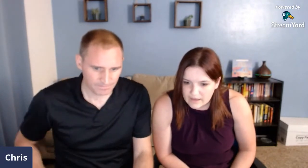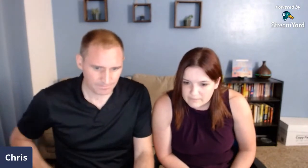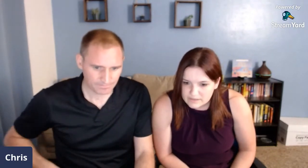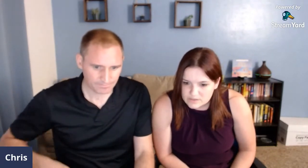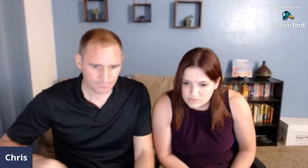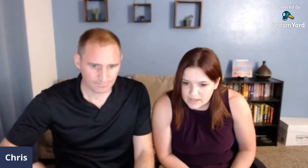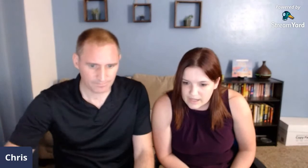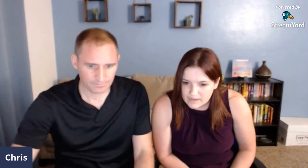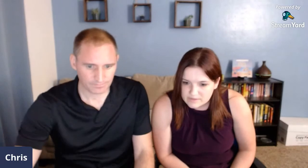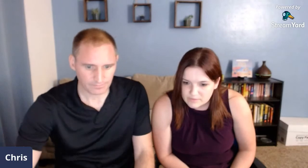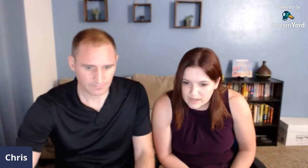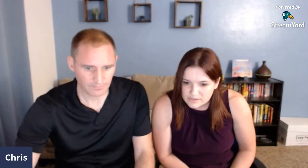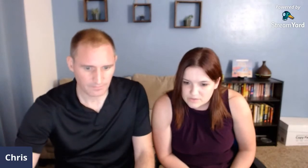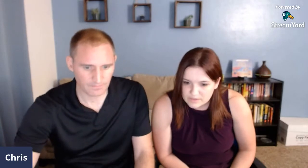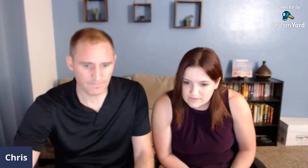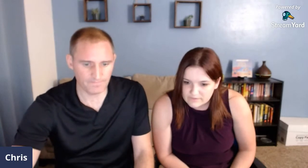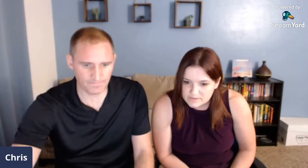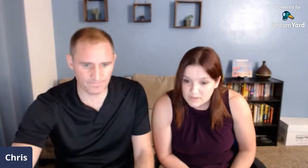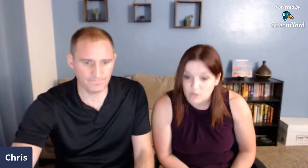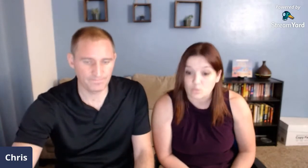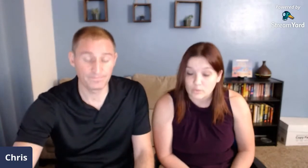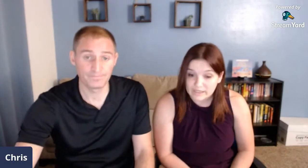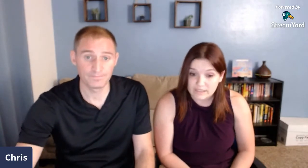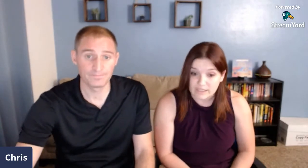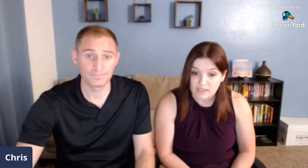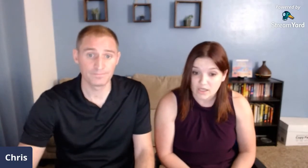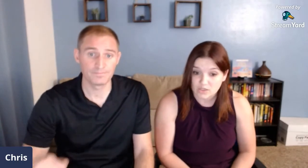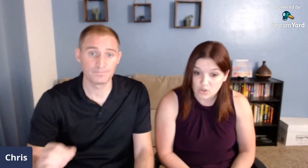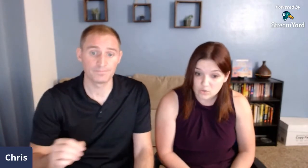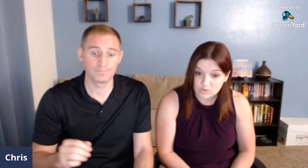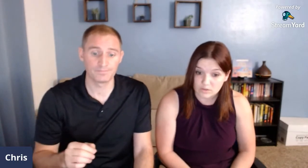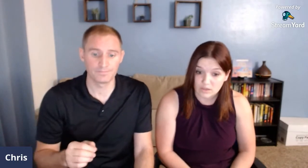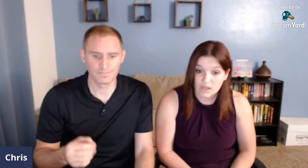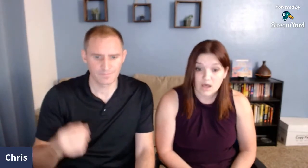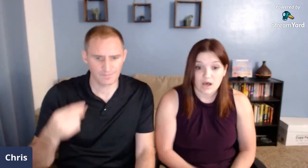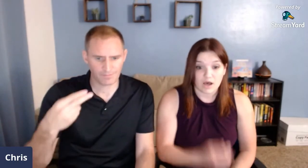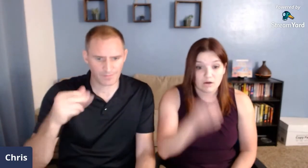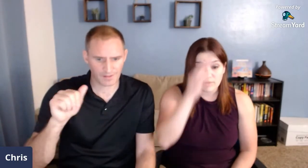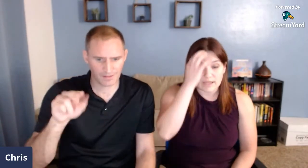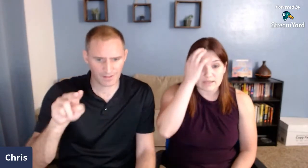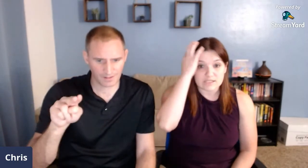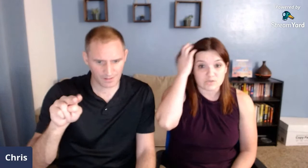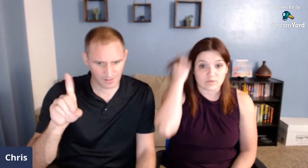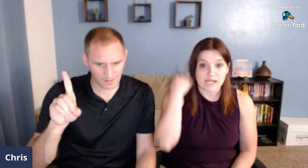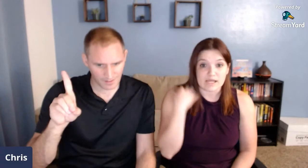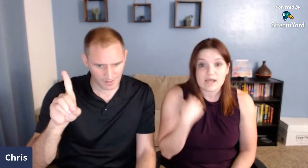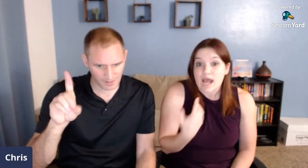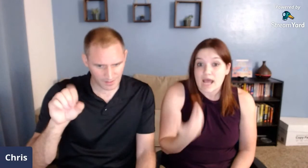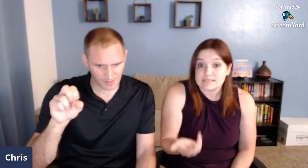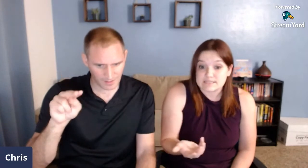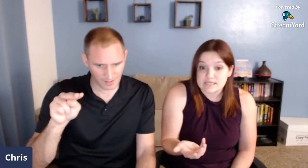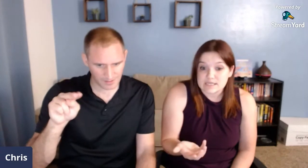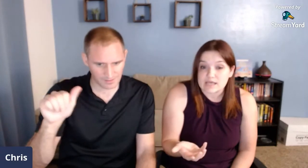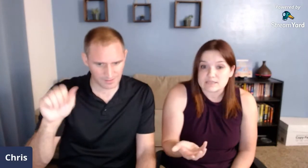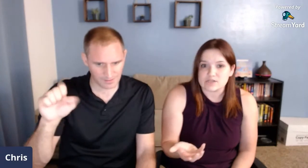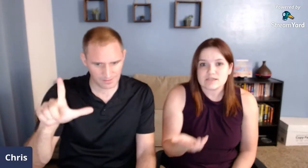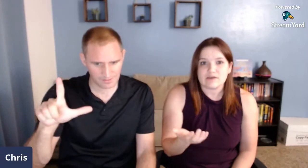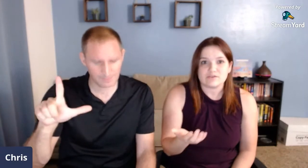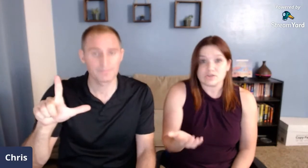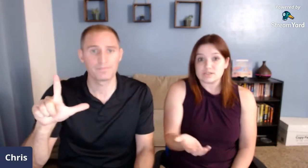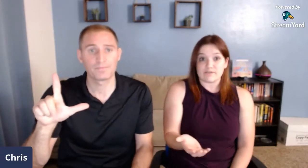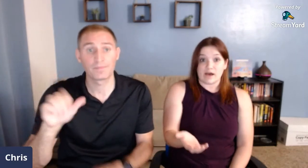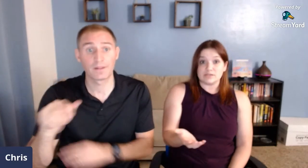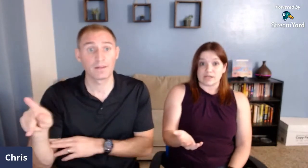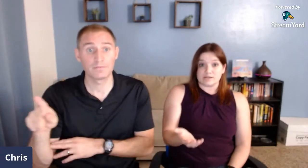ASL app is a great app to practice reading for your phone. Really? Cool. Oh, okay, that's great. And see, yeah, there's